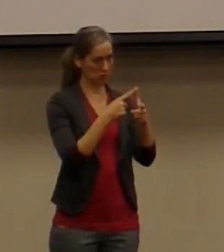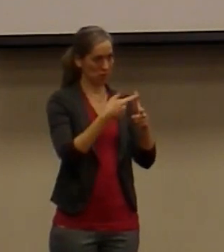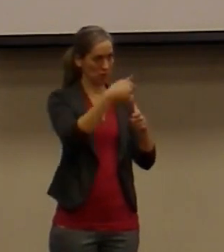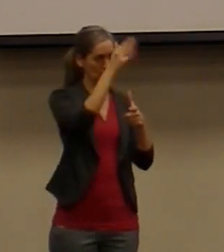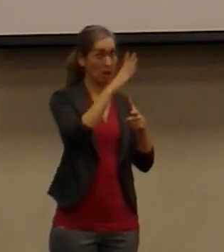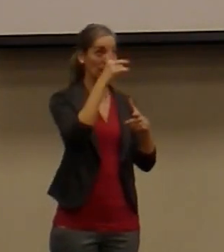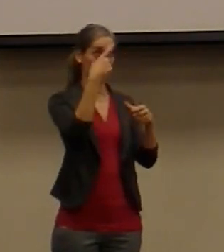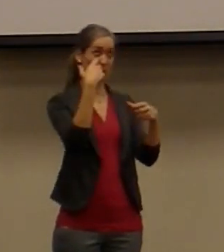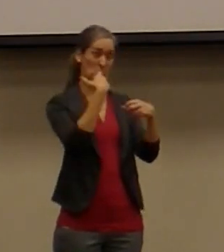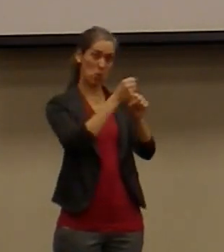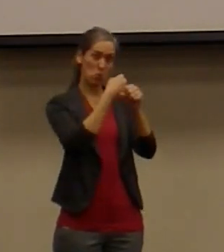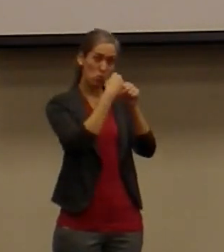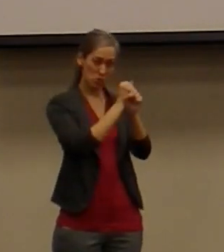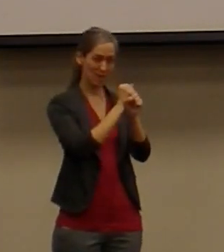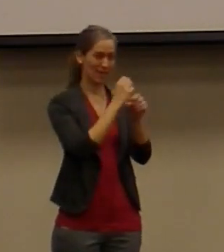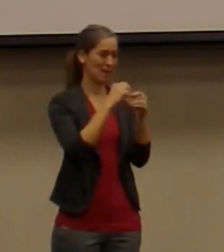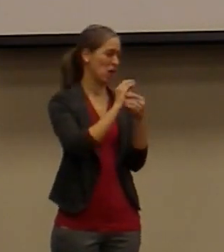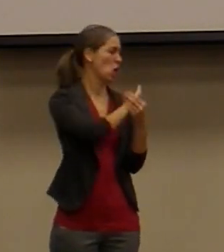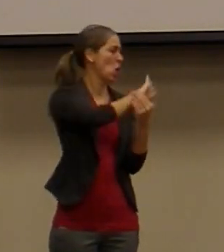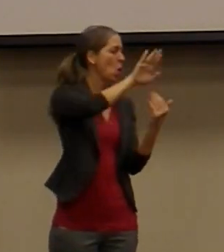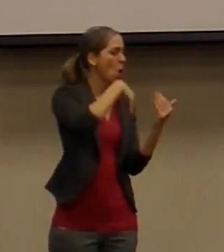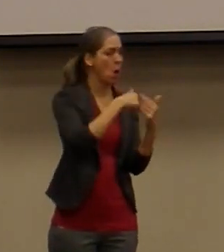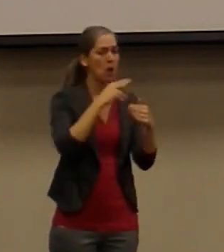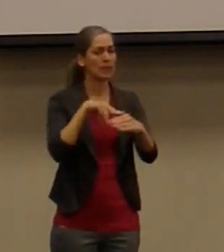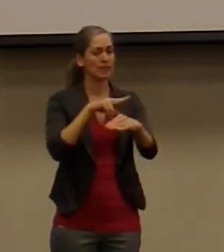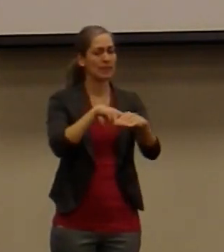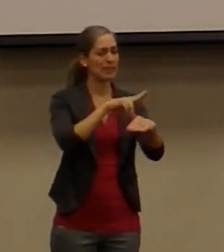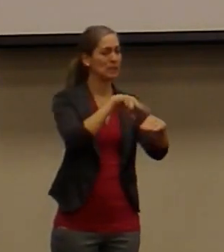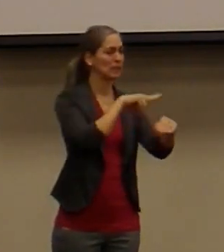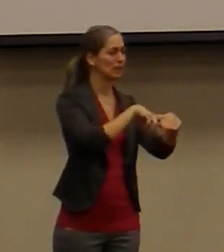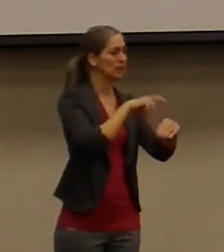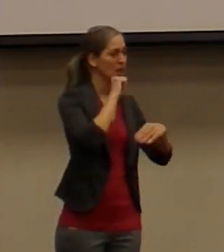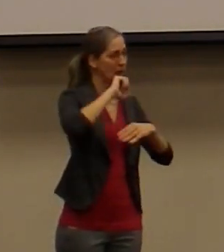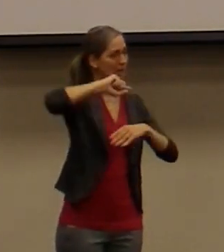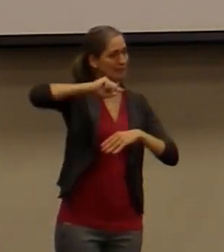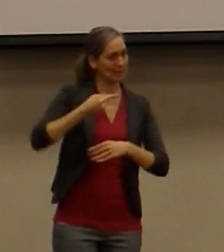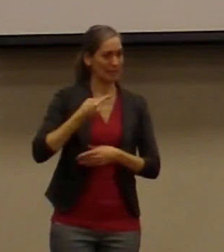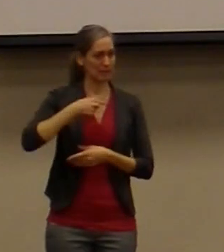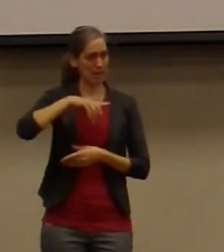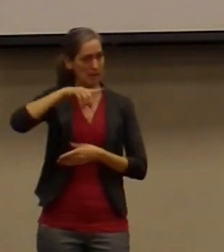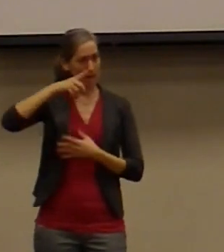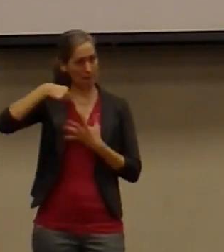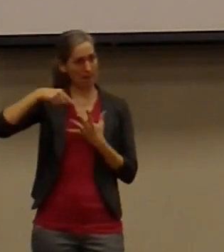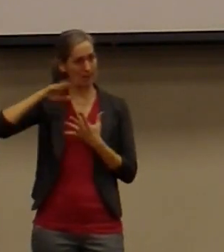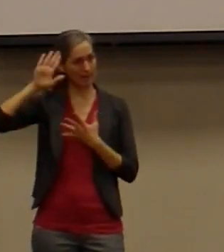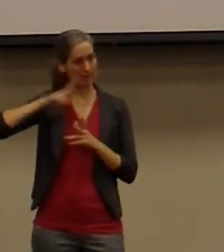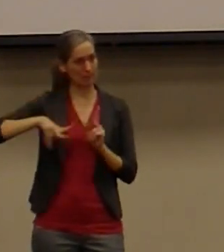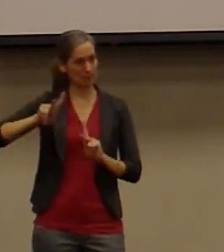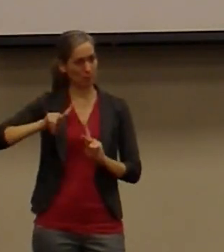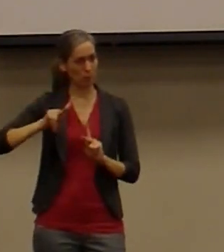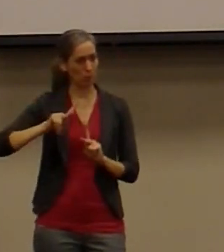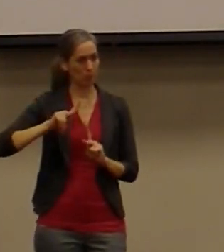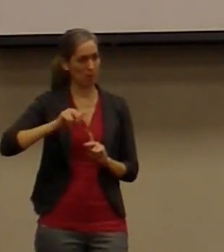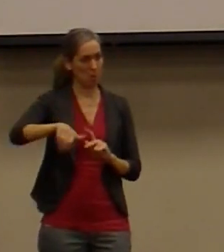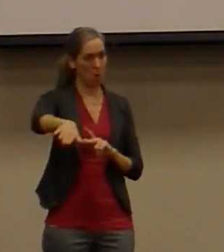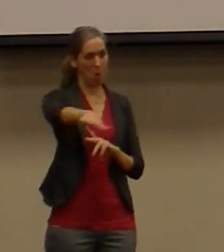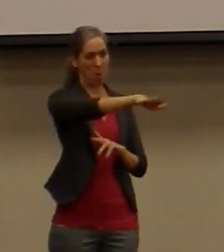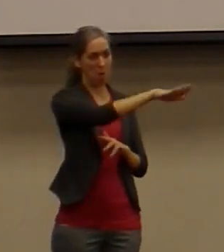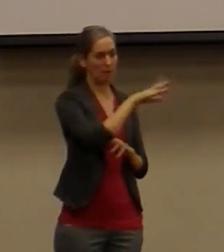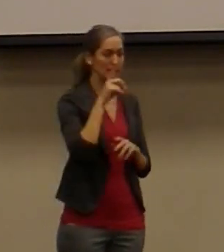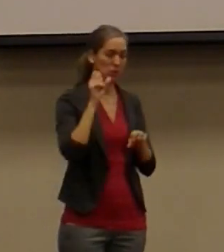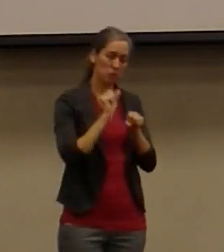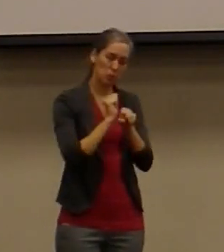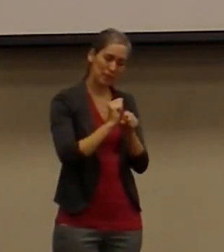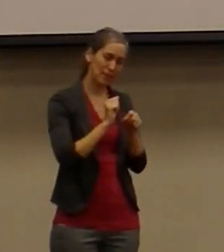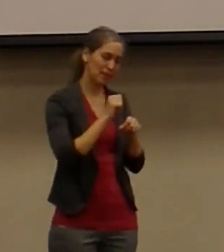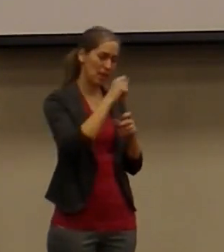at work among all the nations, not just among his own people. And he's at work among all